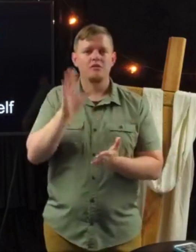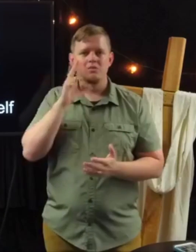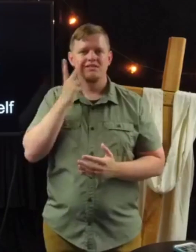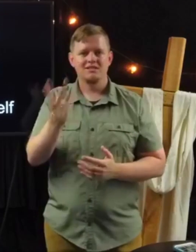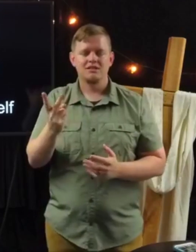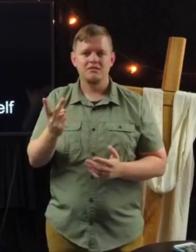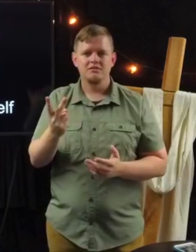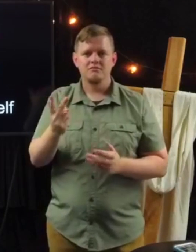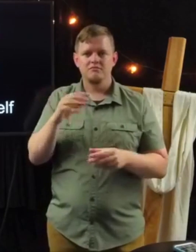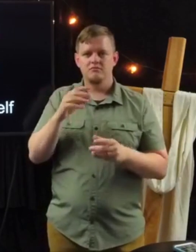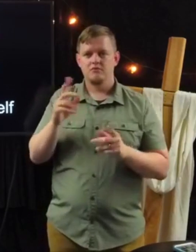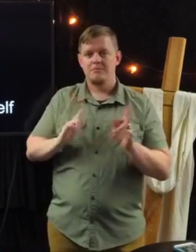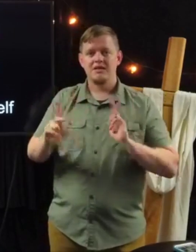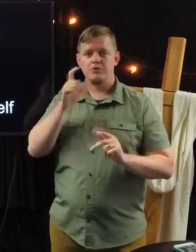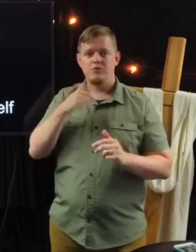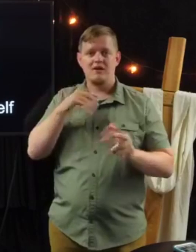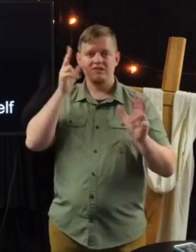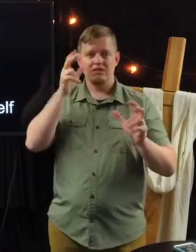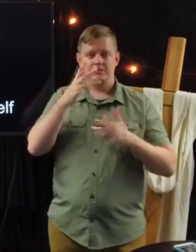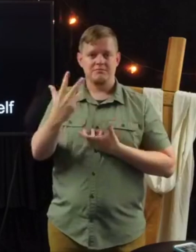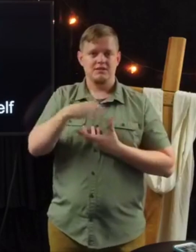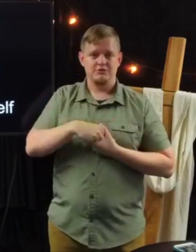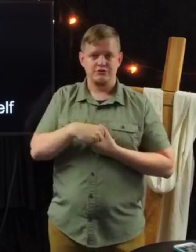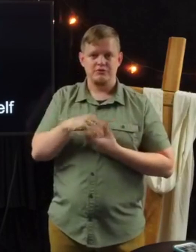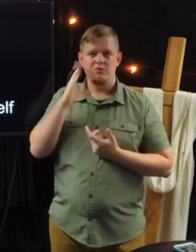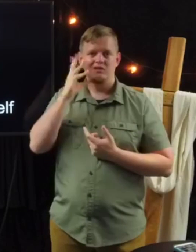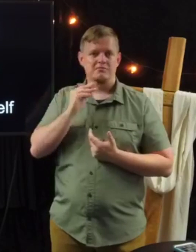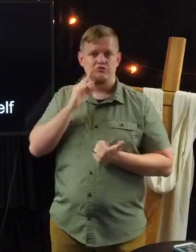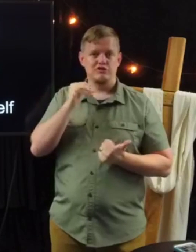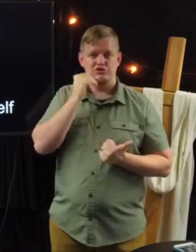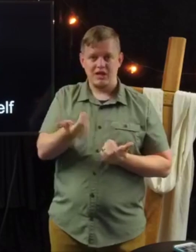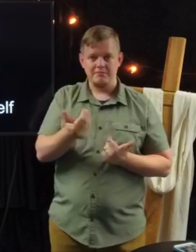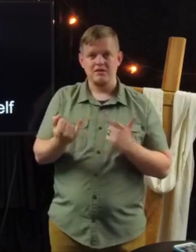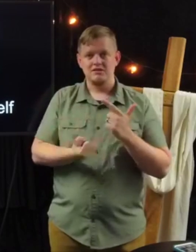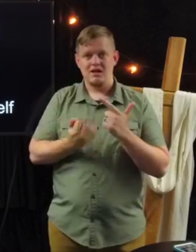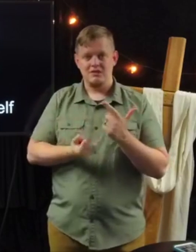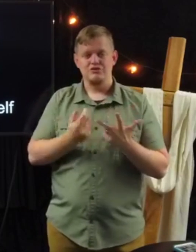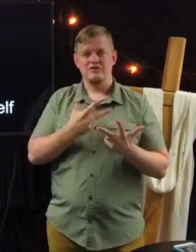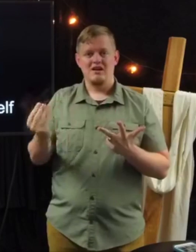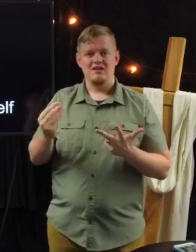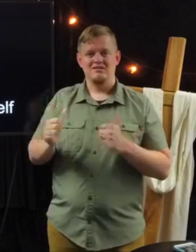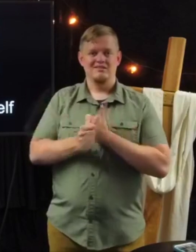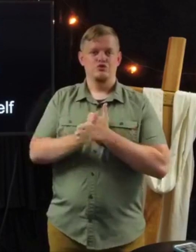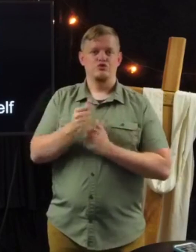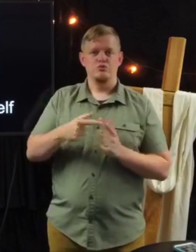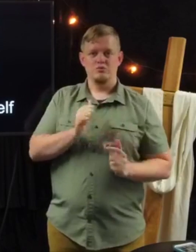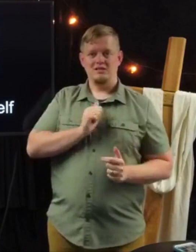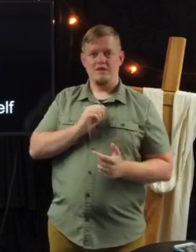So often we will see people who have a demon possession experiencing these things, shame, isolation, and being a